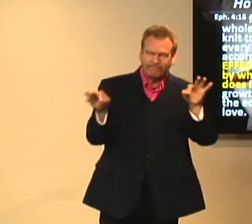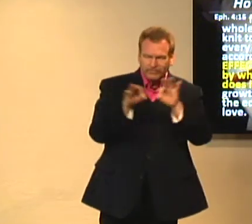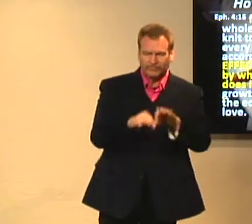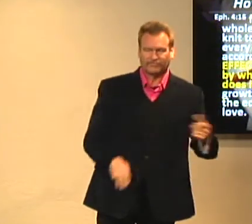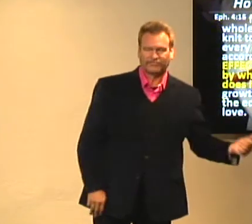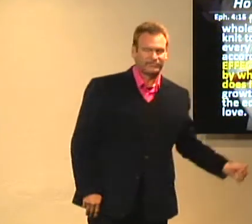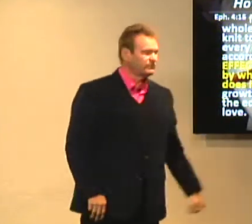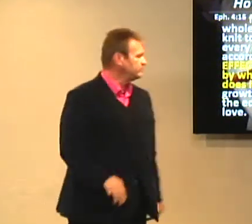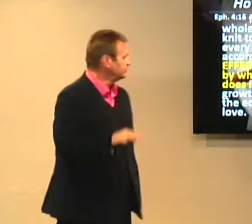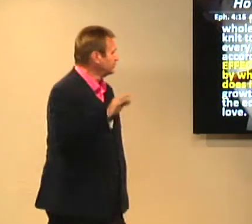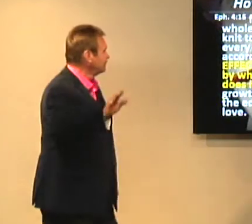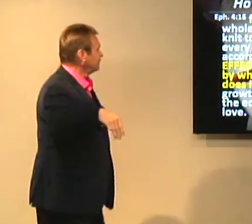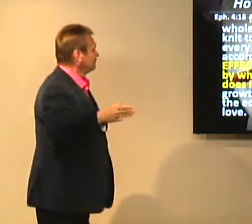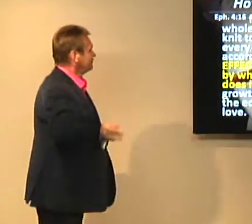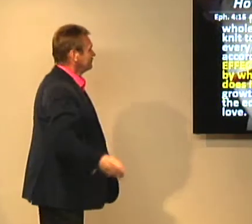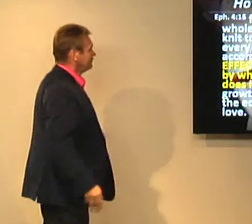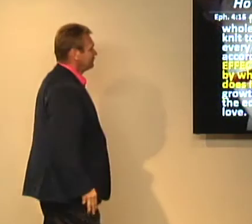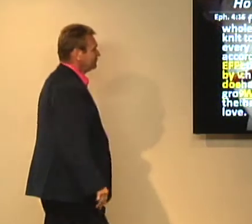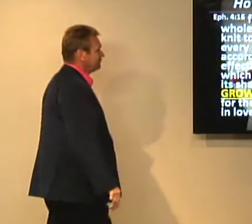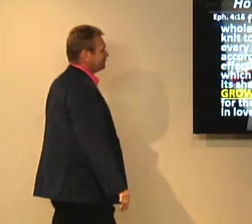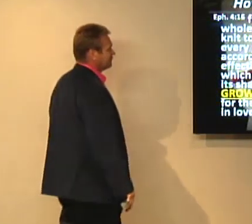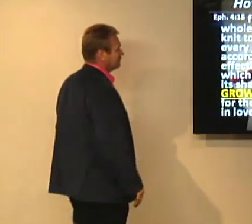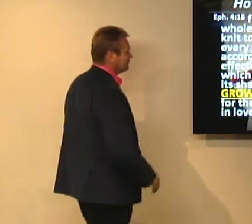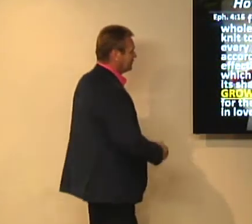Same as Paul has explained.